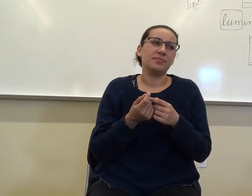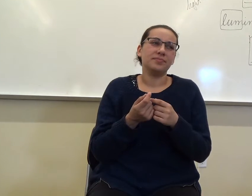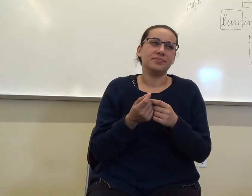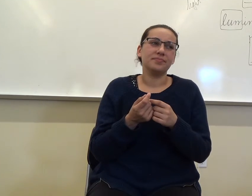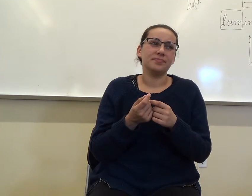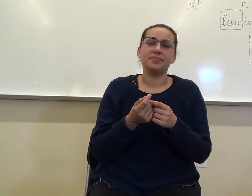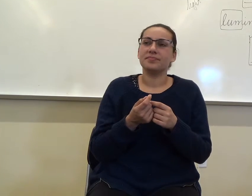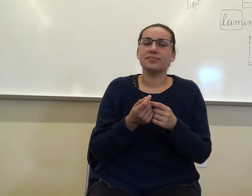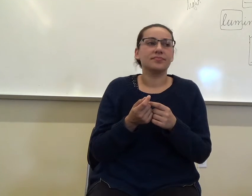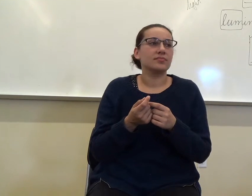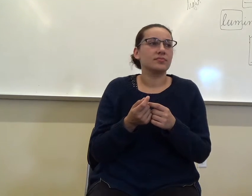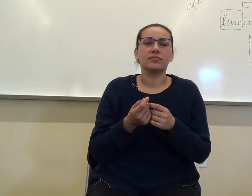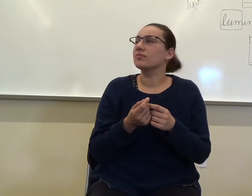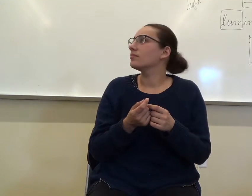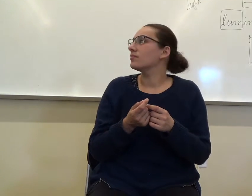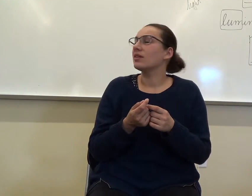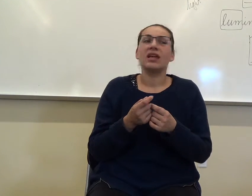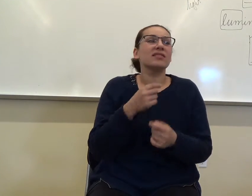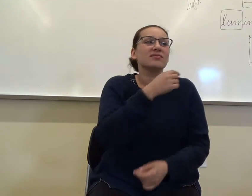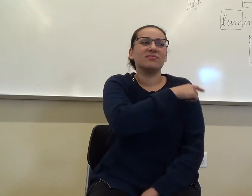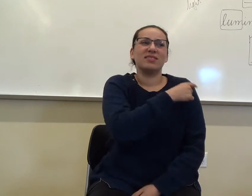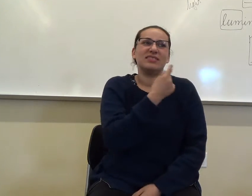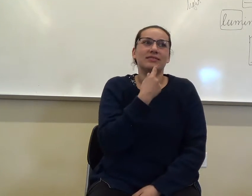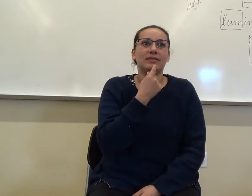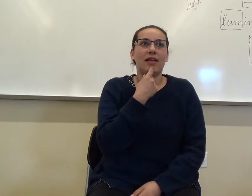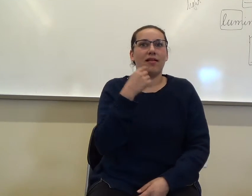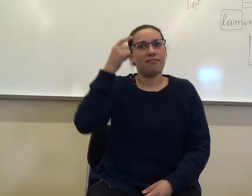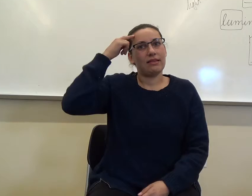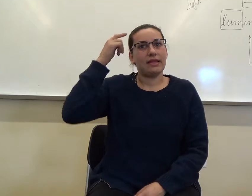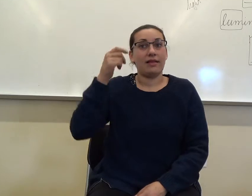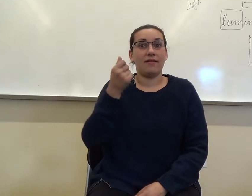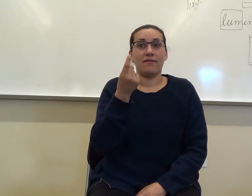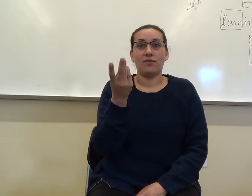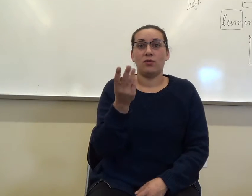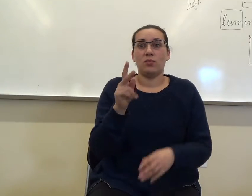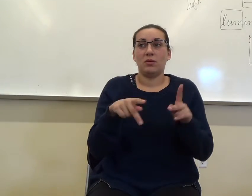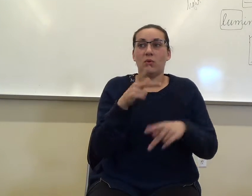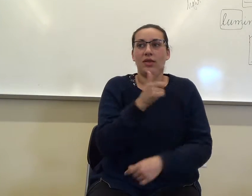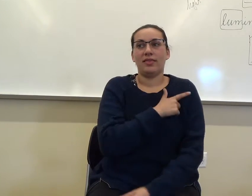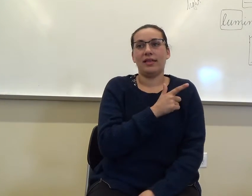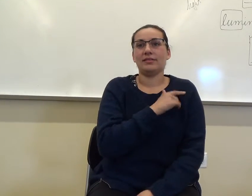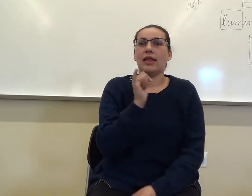again, I think it's just laziness. They just copied that first line,